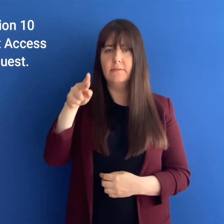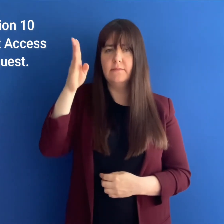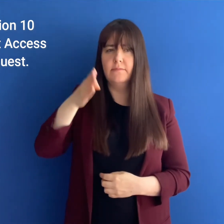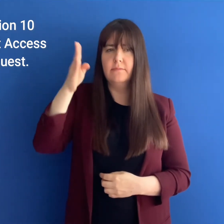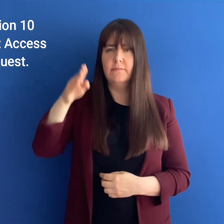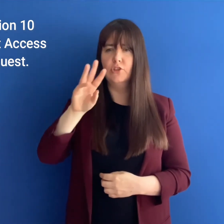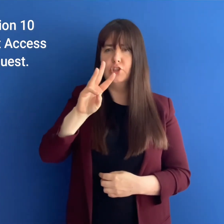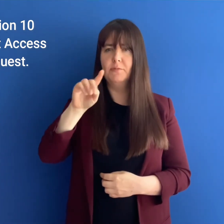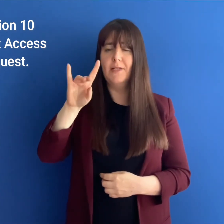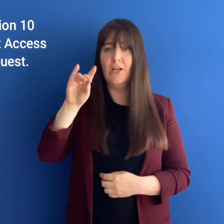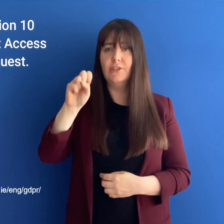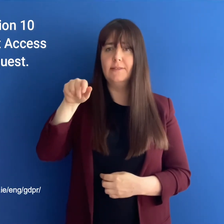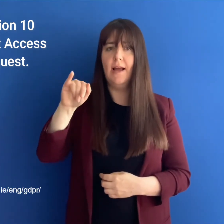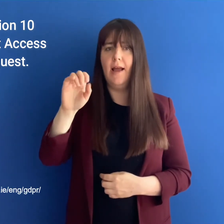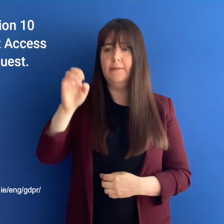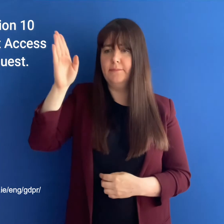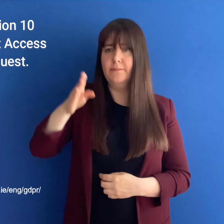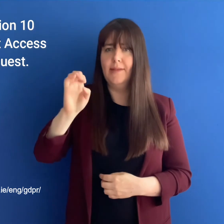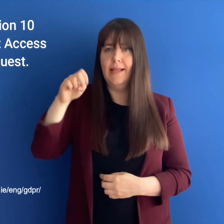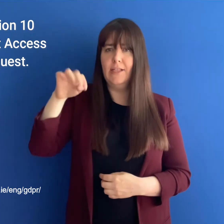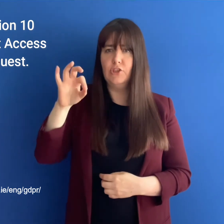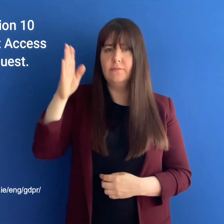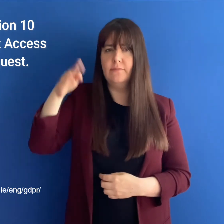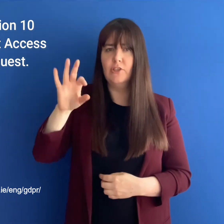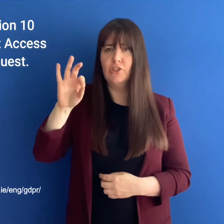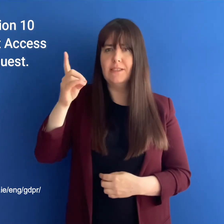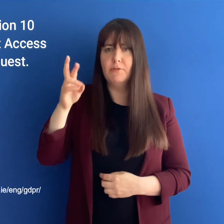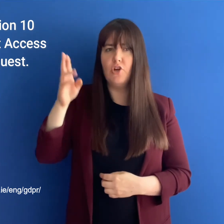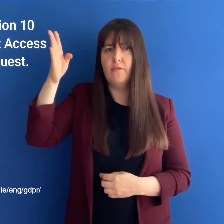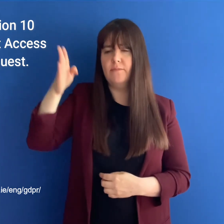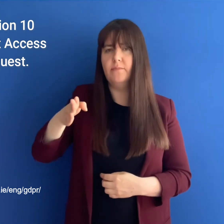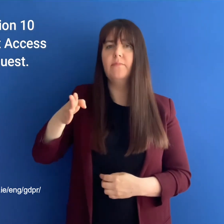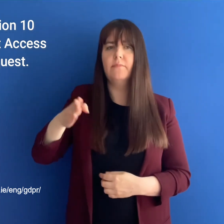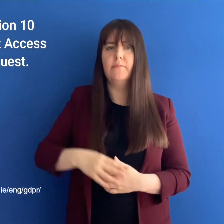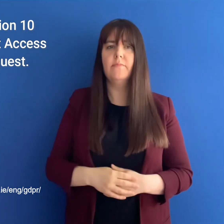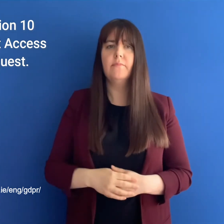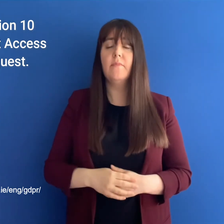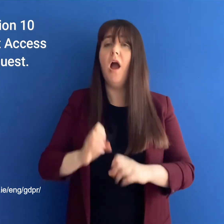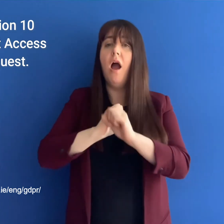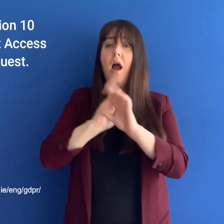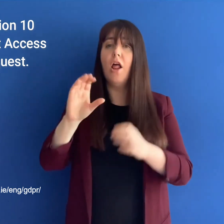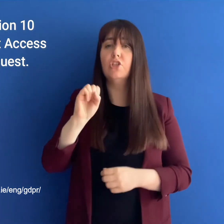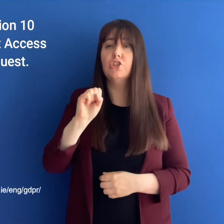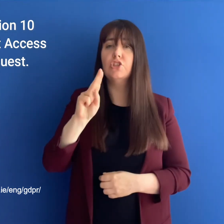You can find more information about the Subject Access Request process at the website address now shown on